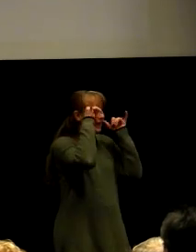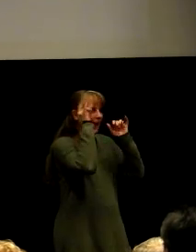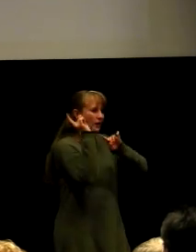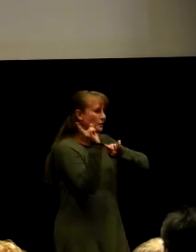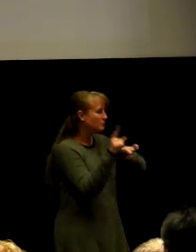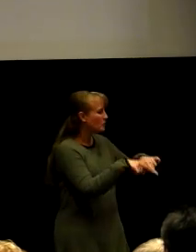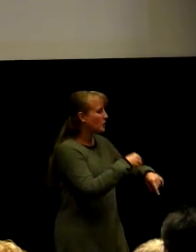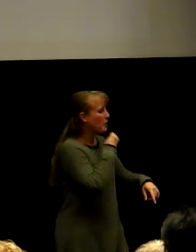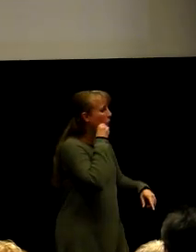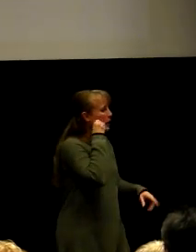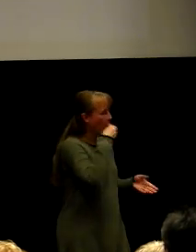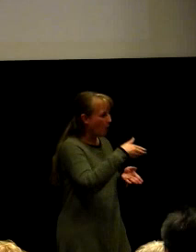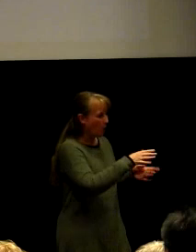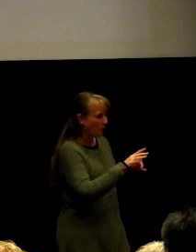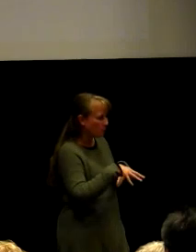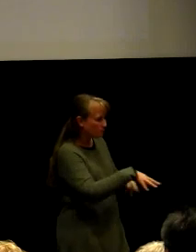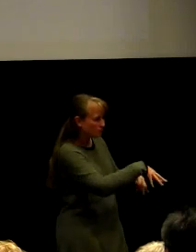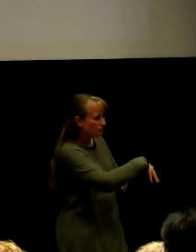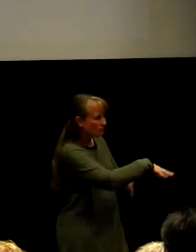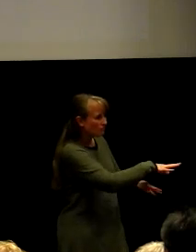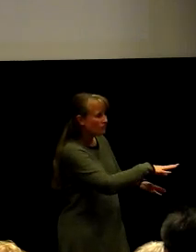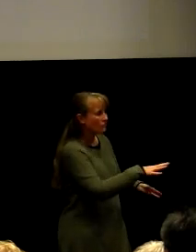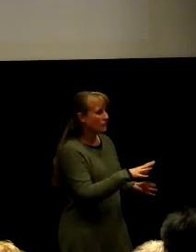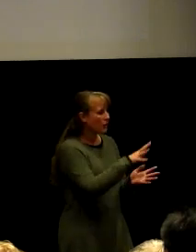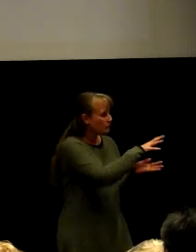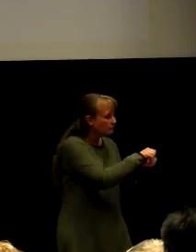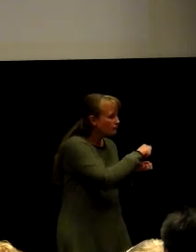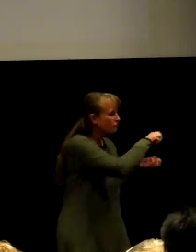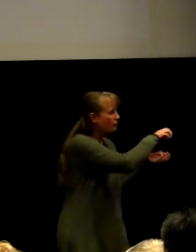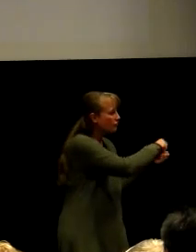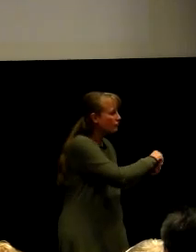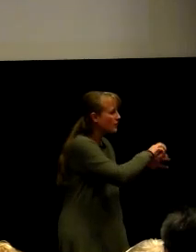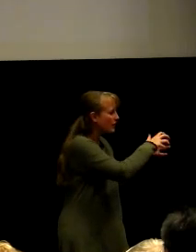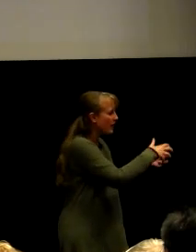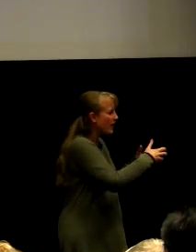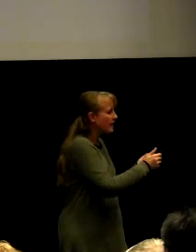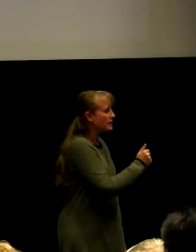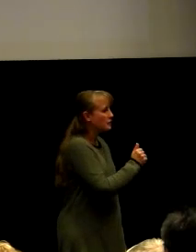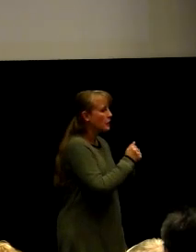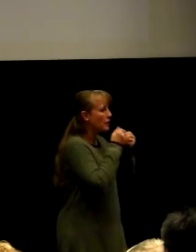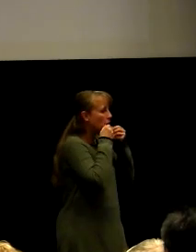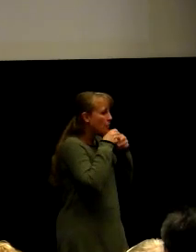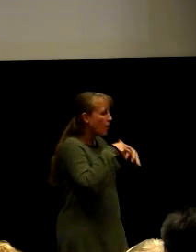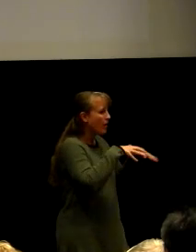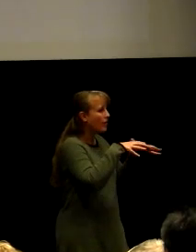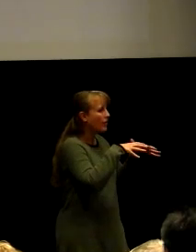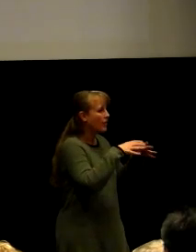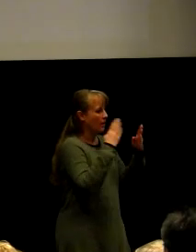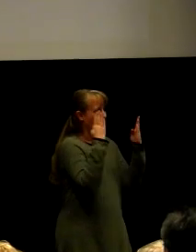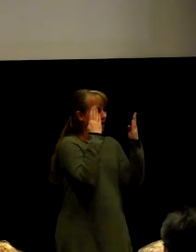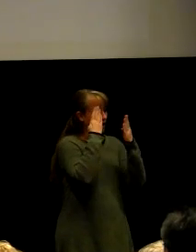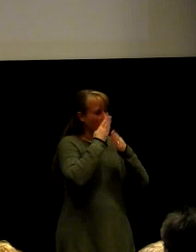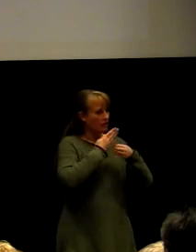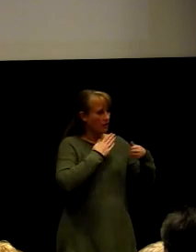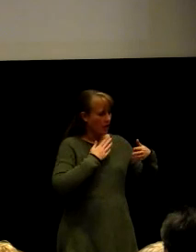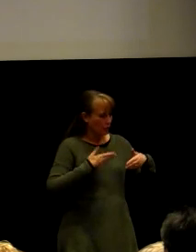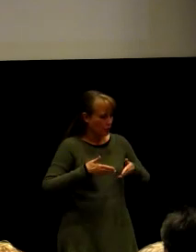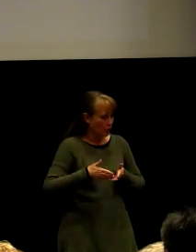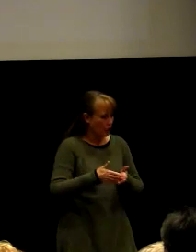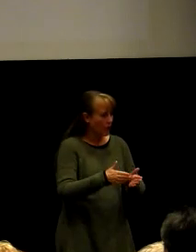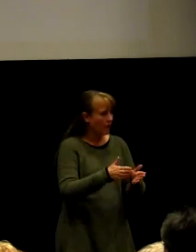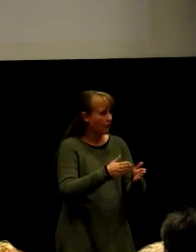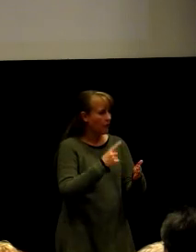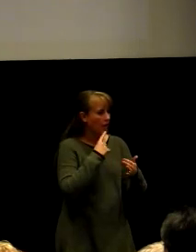home in the lane there, looping the hedges with their warm wreaths of breath, a dark river of blood,